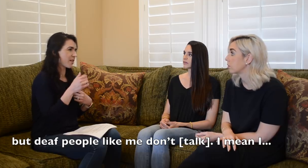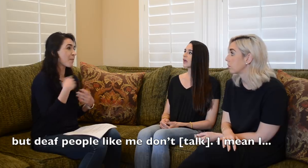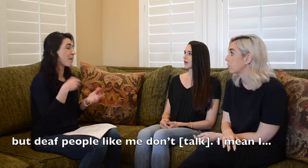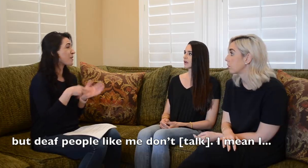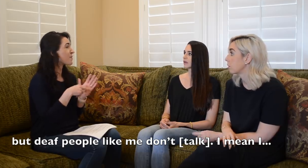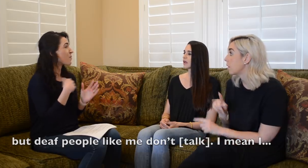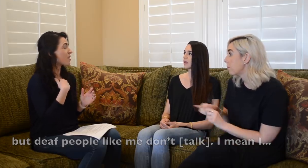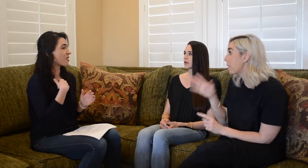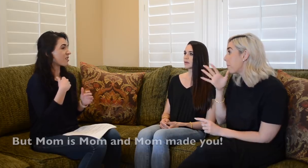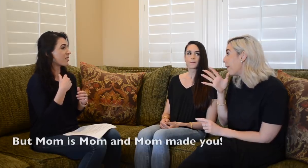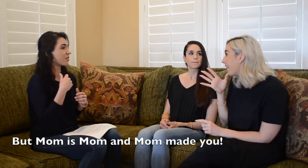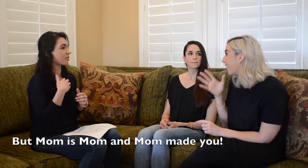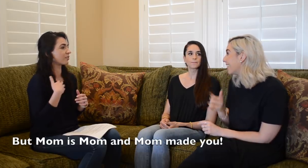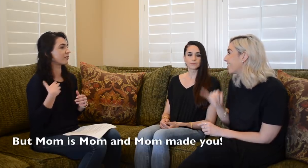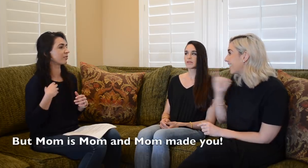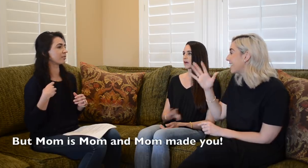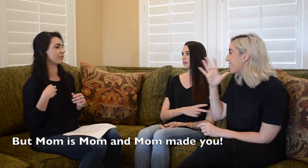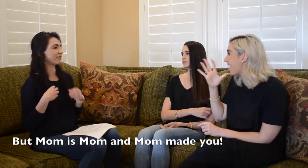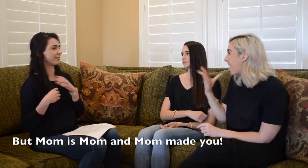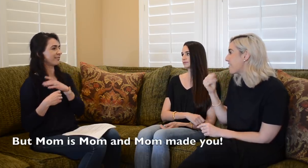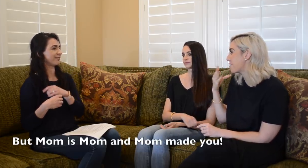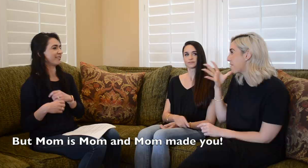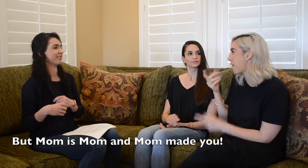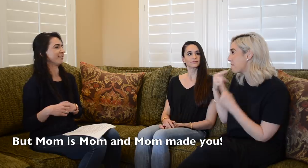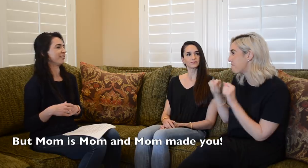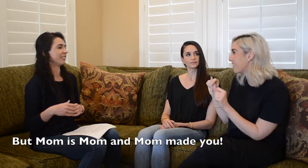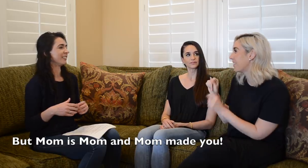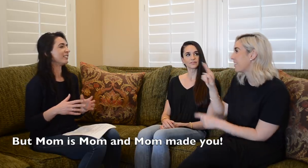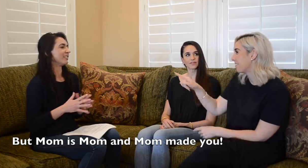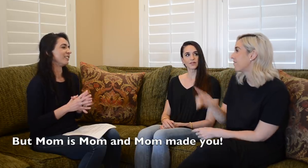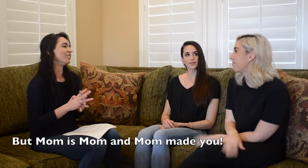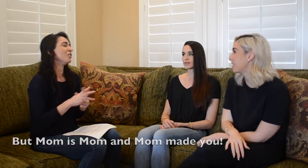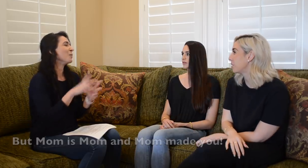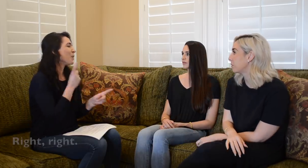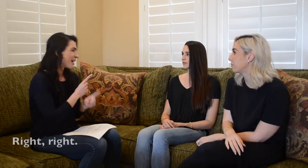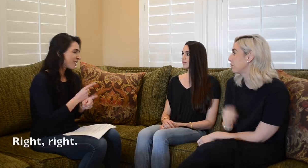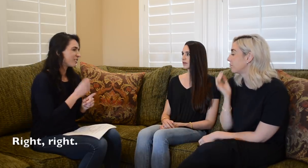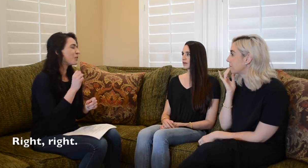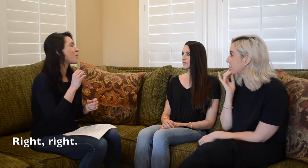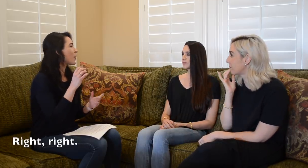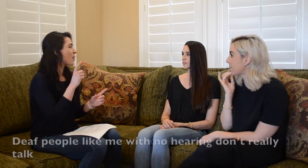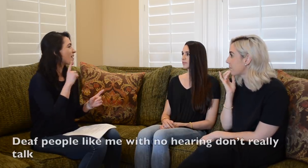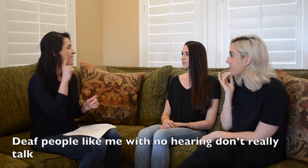Yeah. But mom yeah. is mom, and mom made you. Yeah.